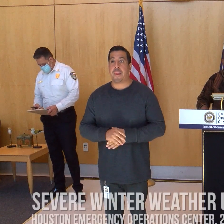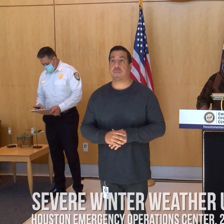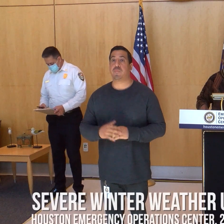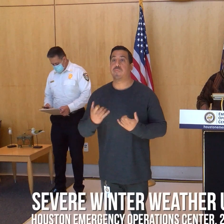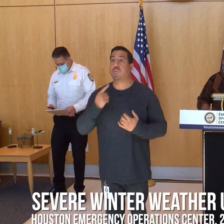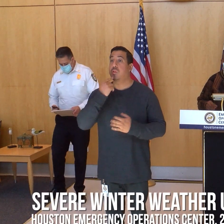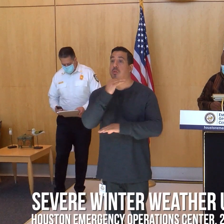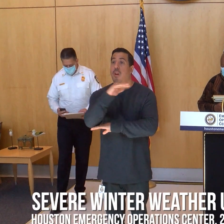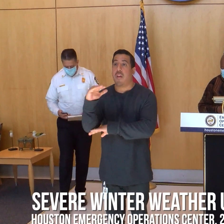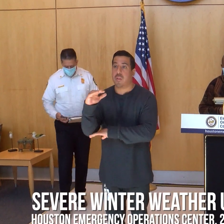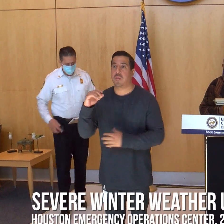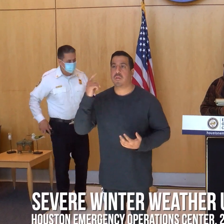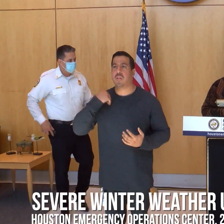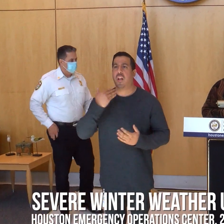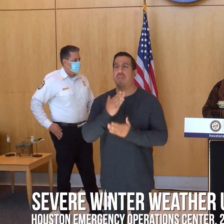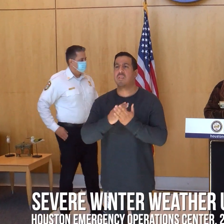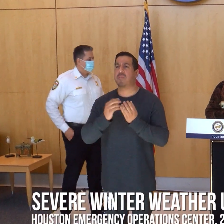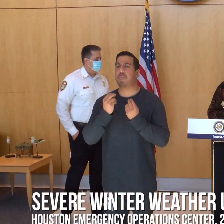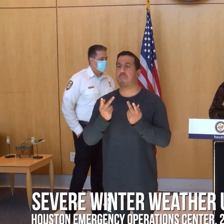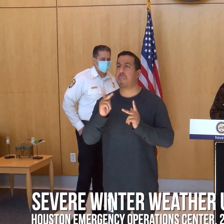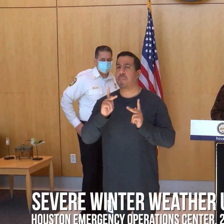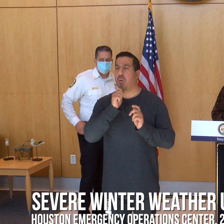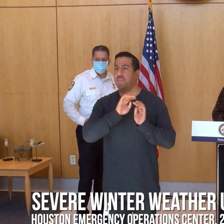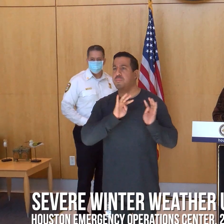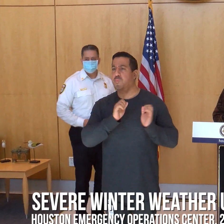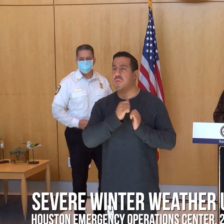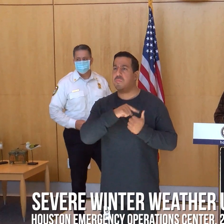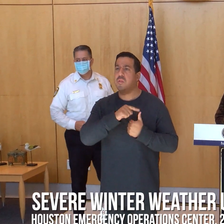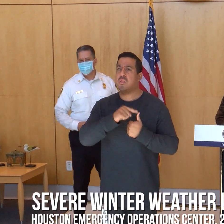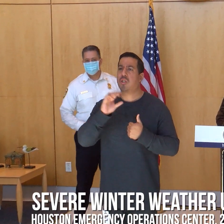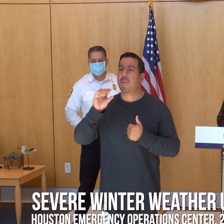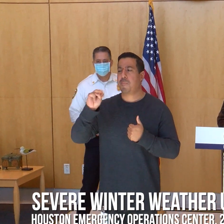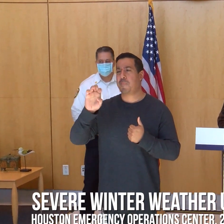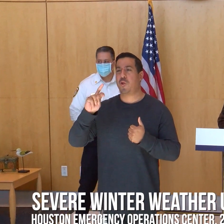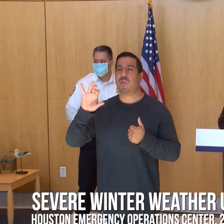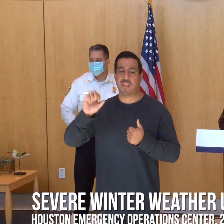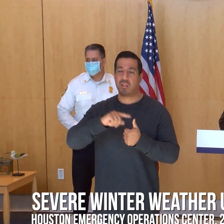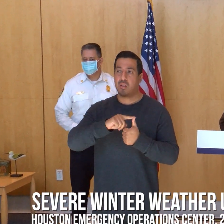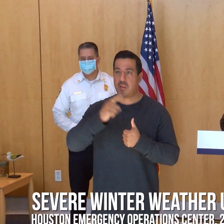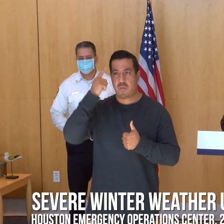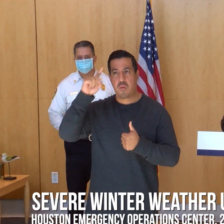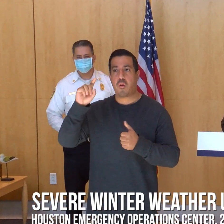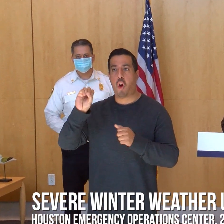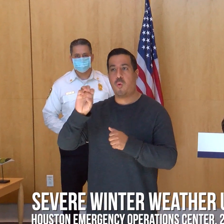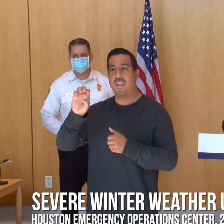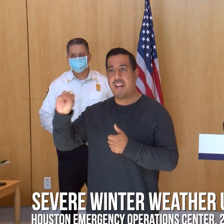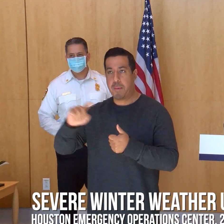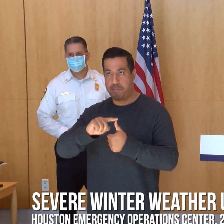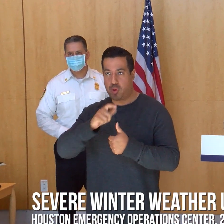Let me say good afternoon. I've got several people standing with me. Chief BUENIK, who's over the Office of Emergency